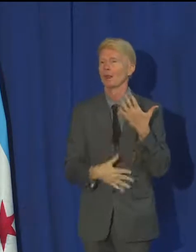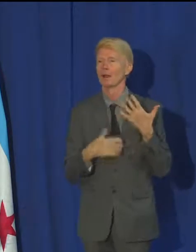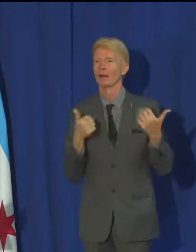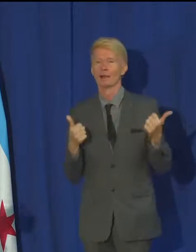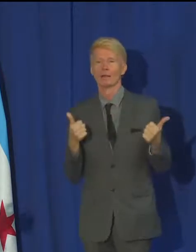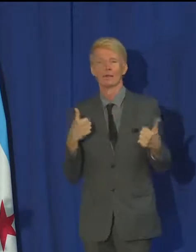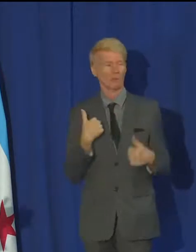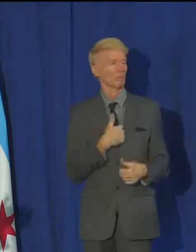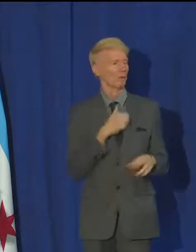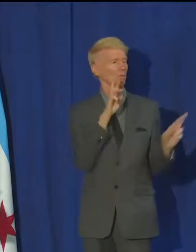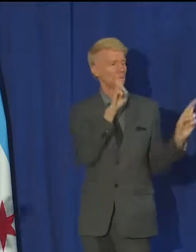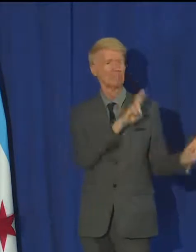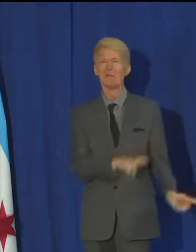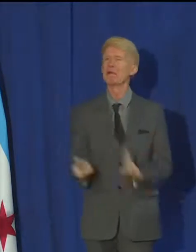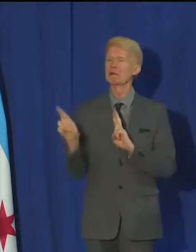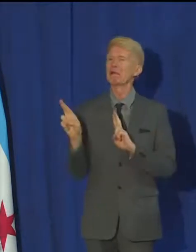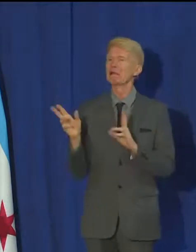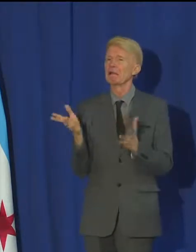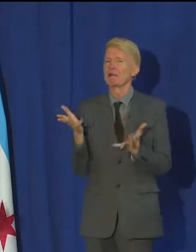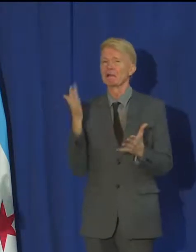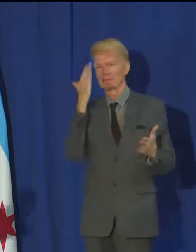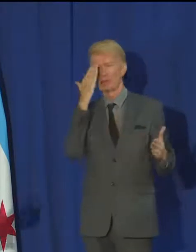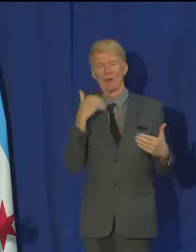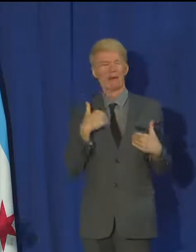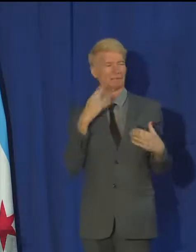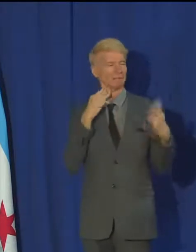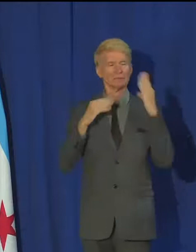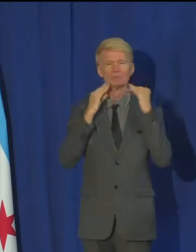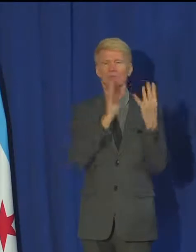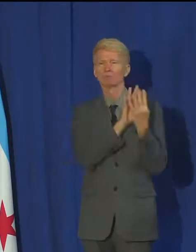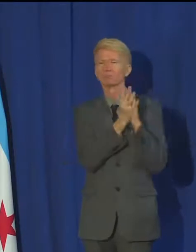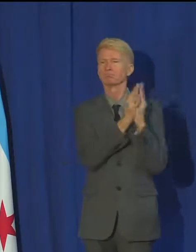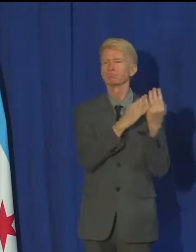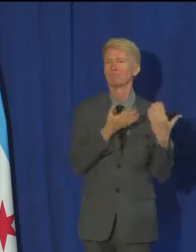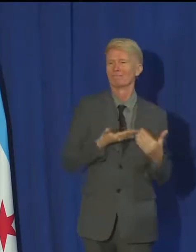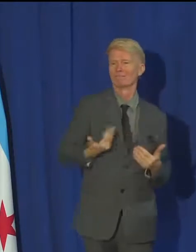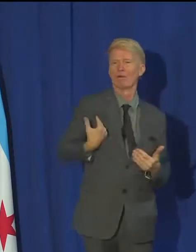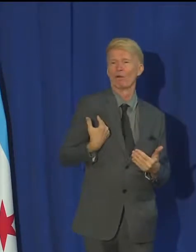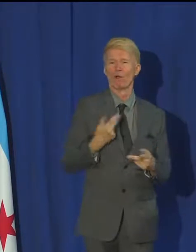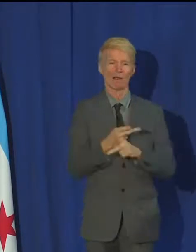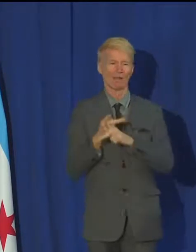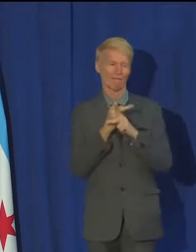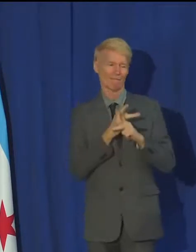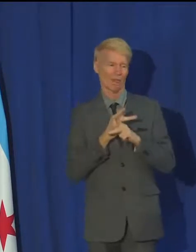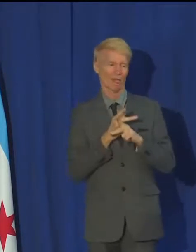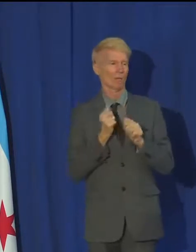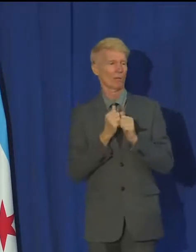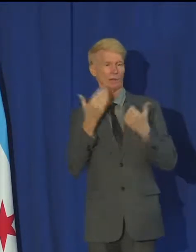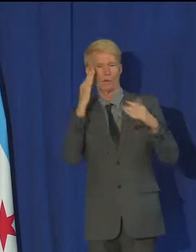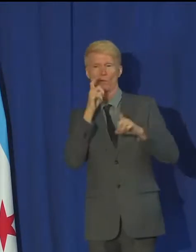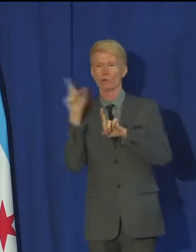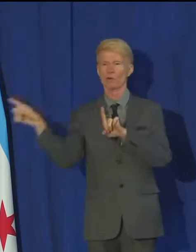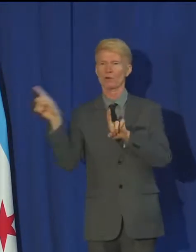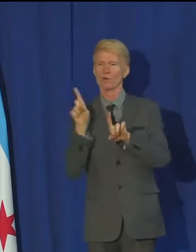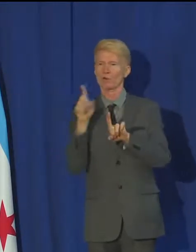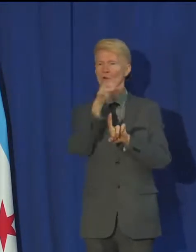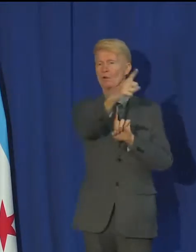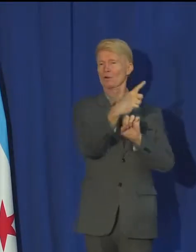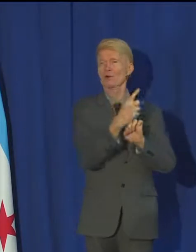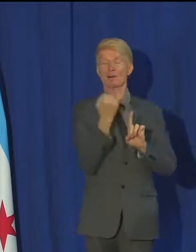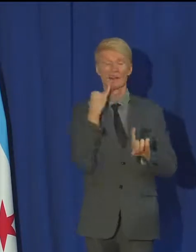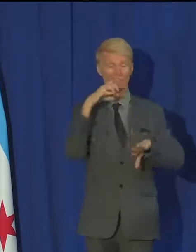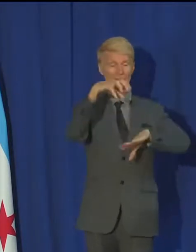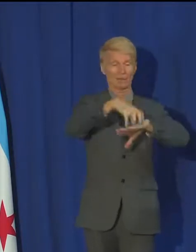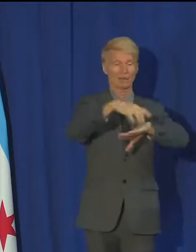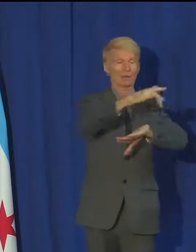all already sharing risk and being careful with people outside that? If it is not somebody in my